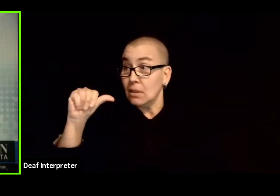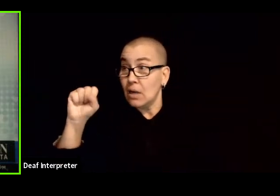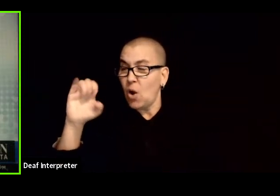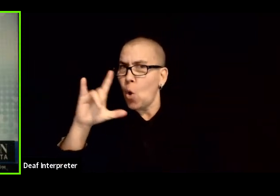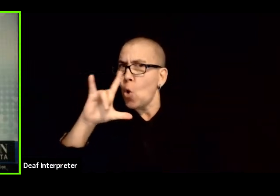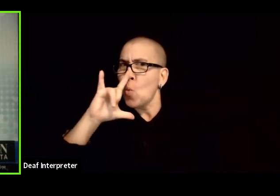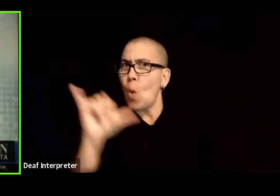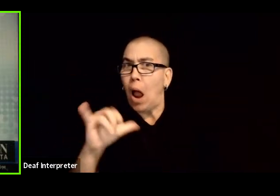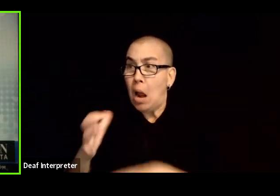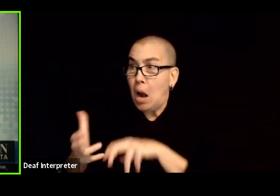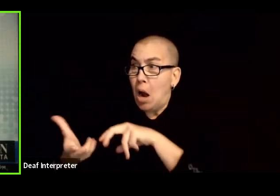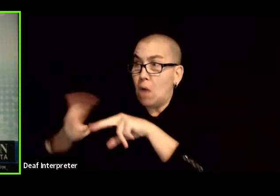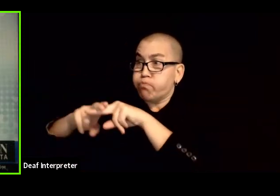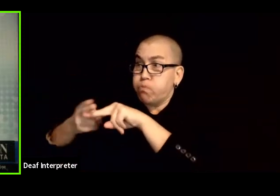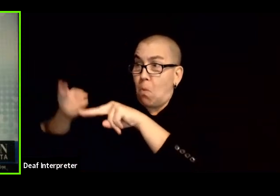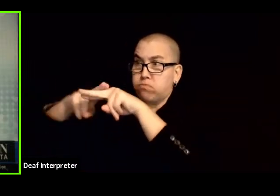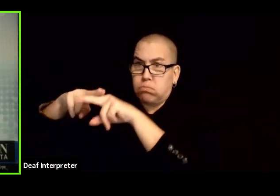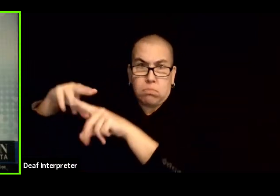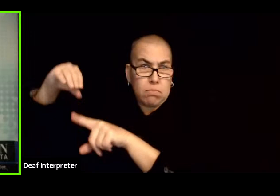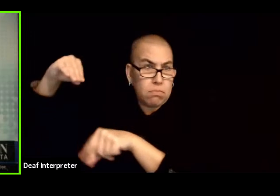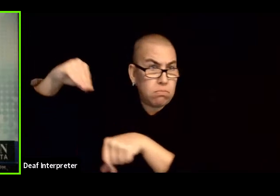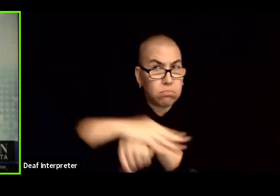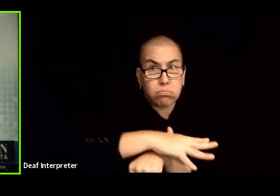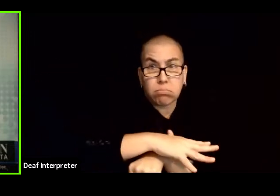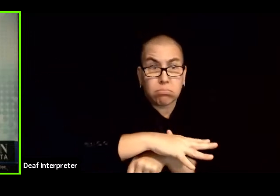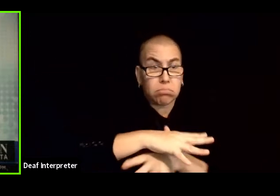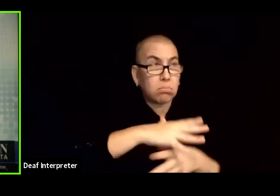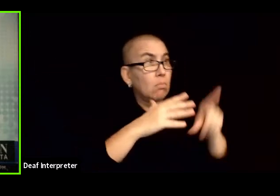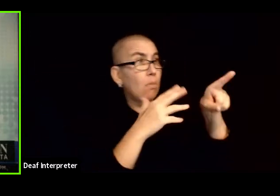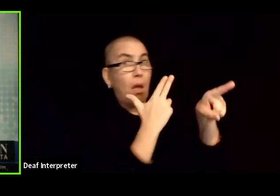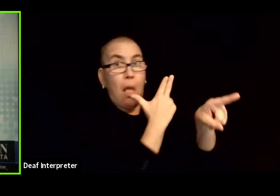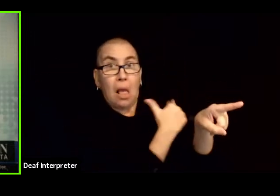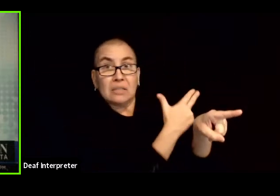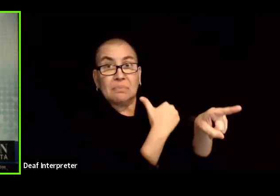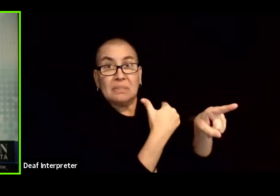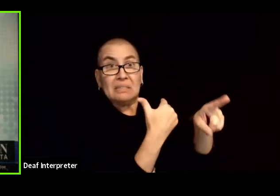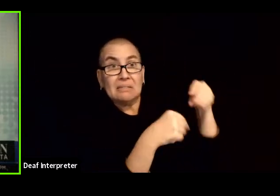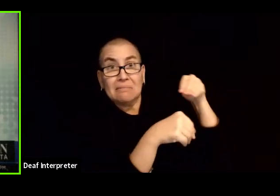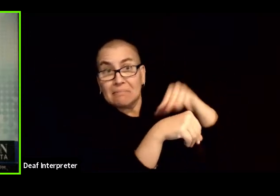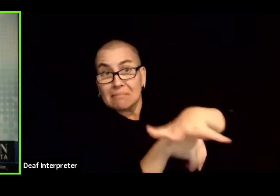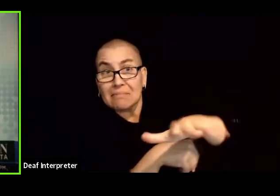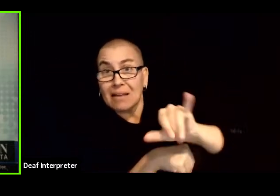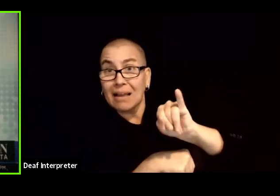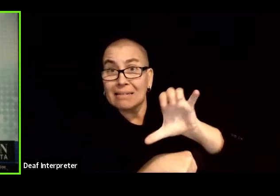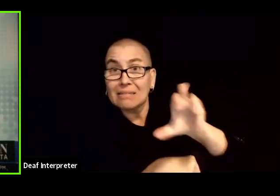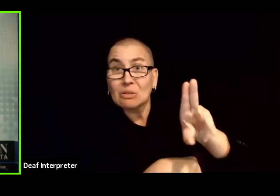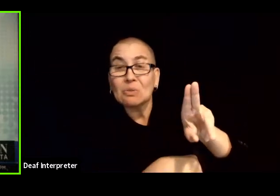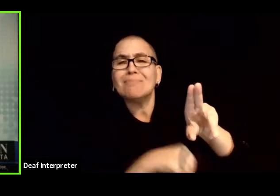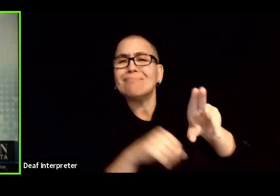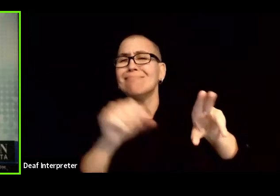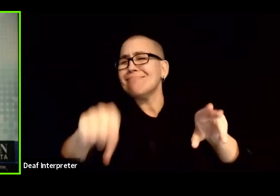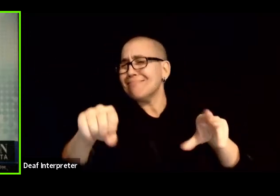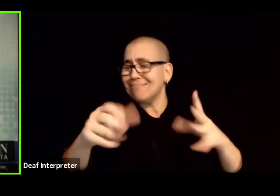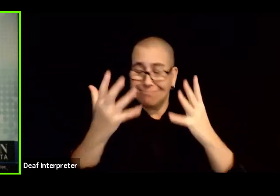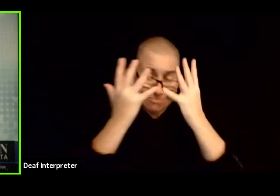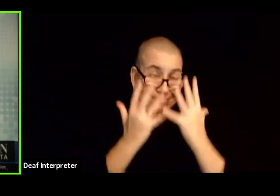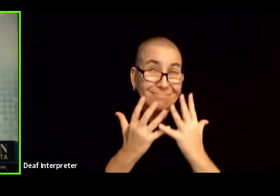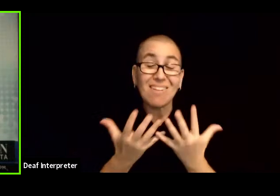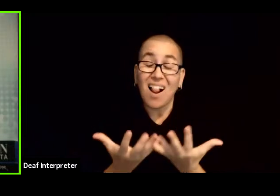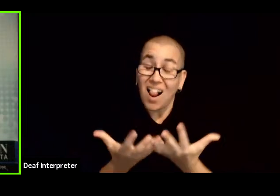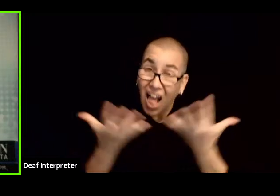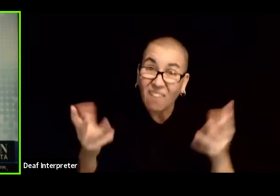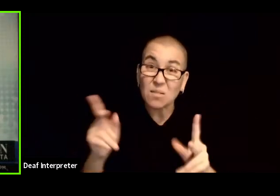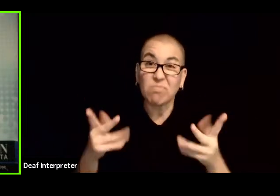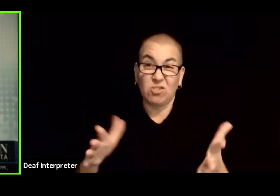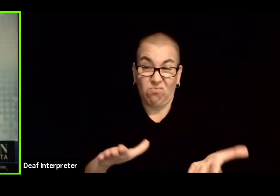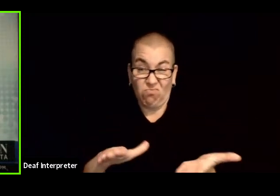hospitalizations and ultimately mortality, unfortunately. So we do have some of those kinds of projections. If the